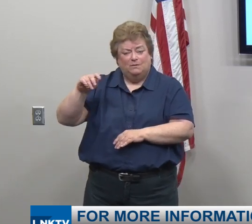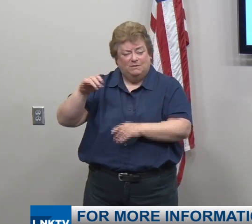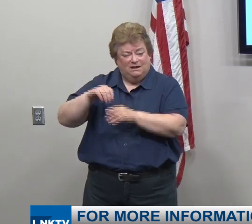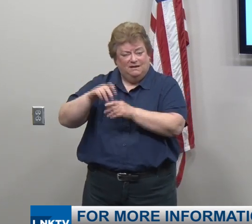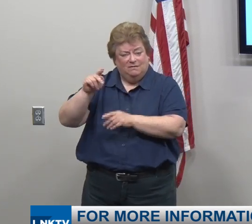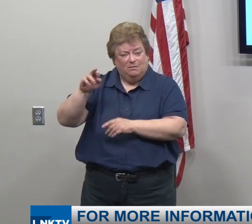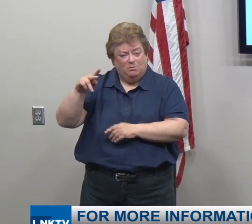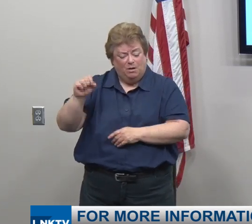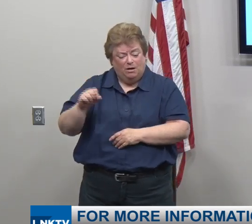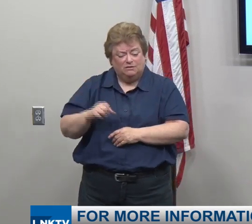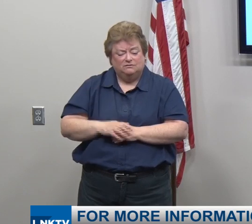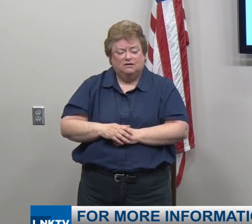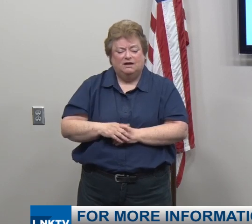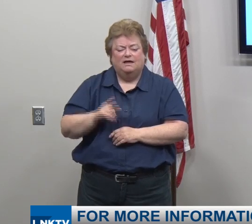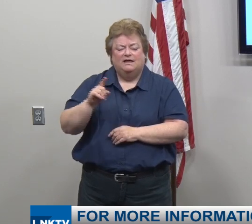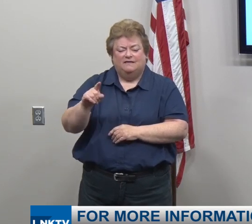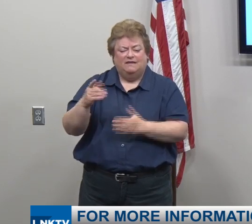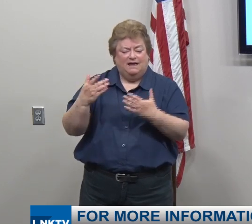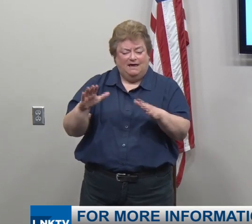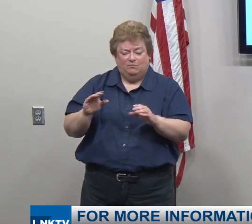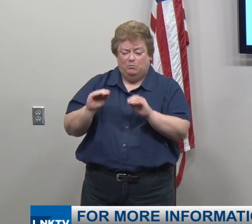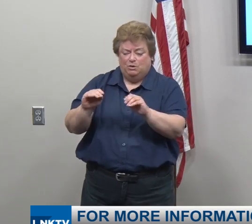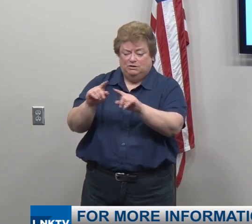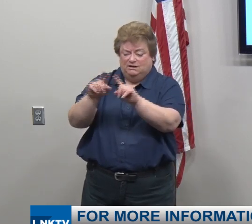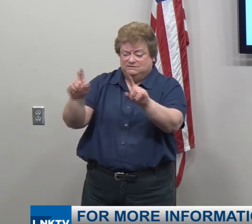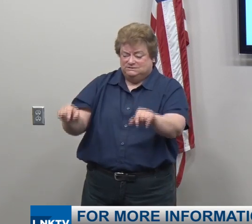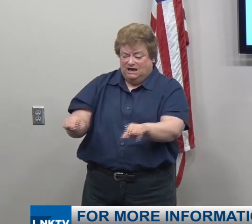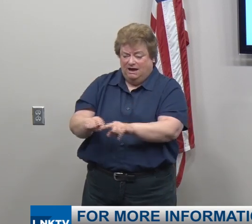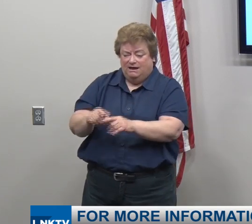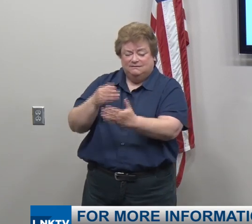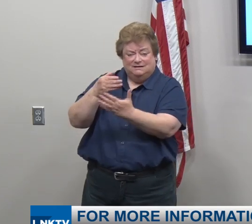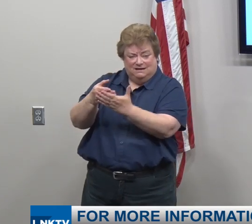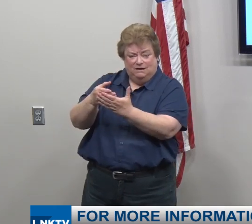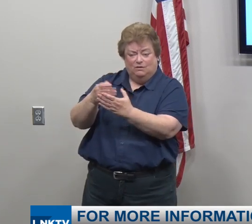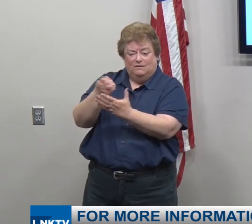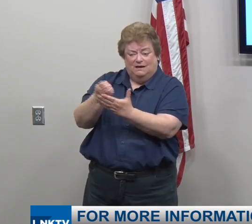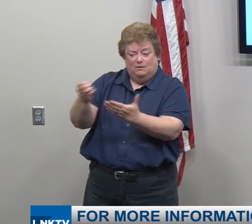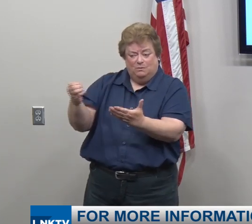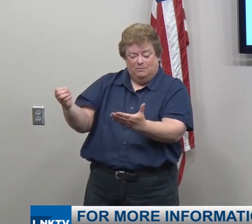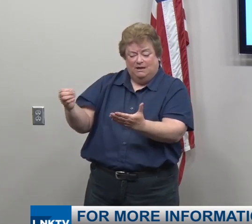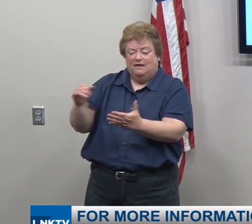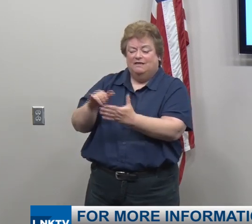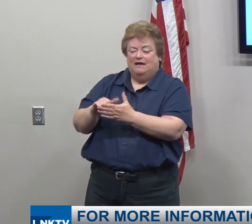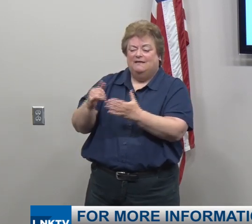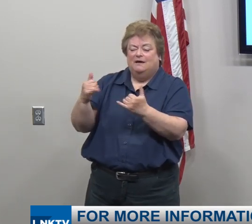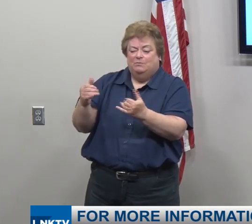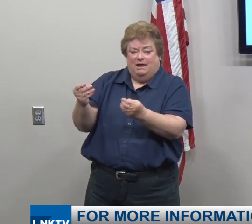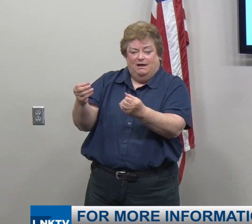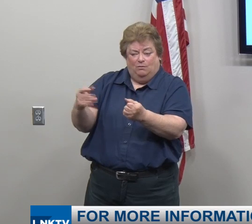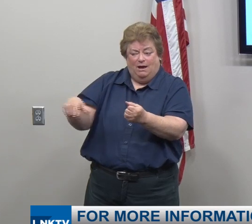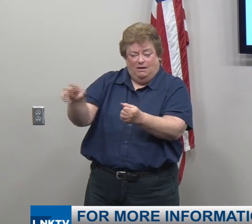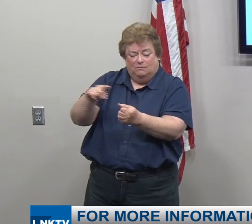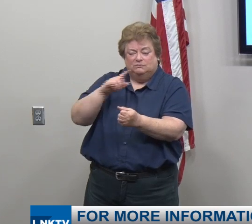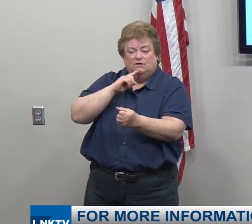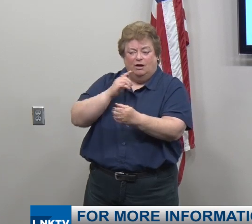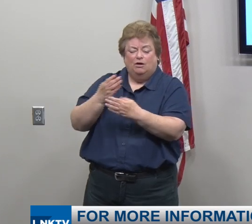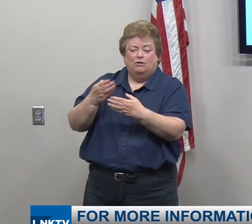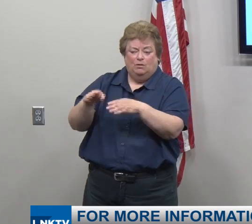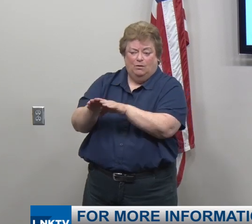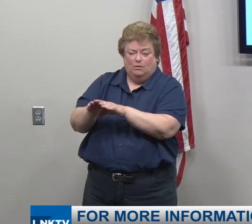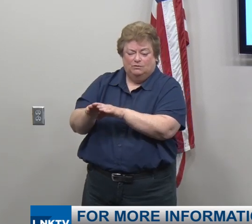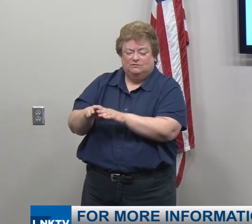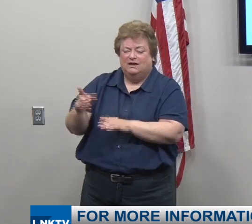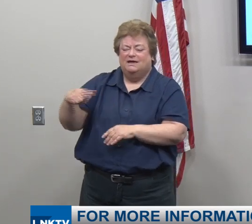Department placed signage on playgrounds, letting people know that playgrounds are closed. This equipment is not